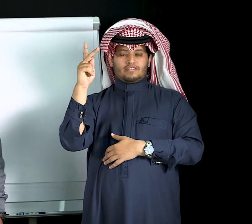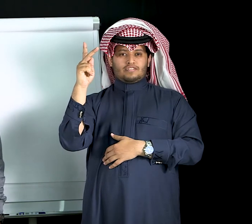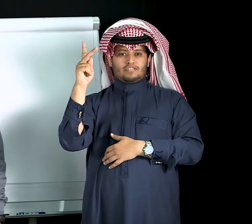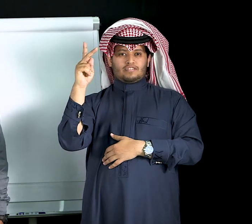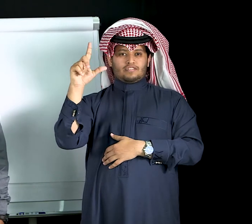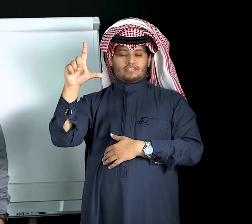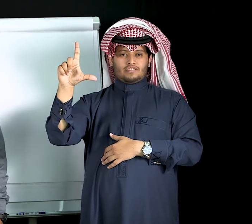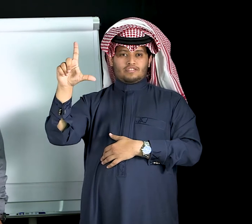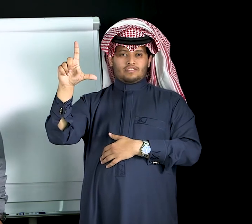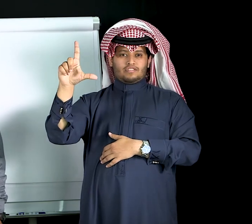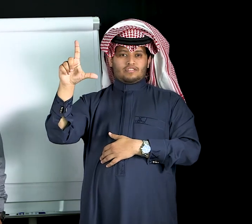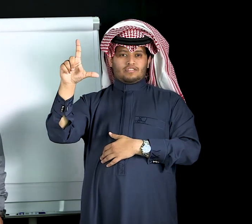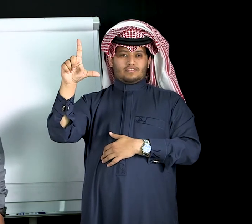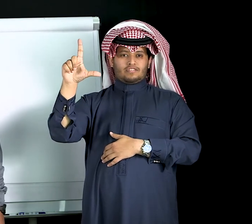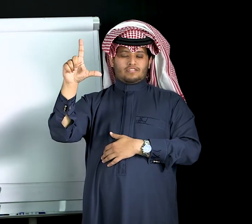L,